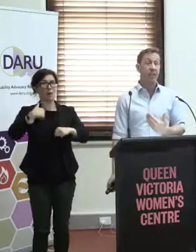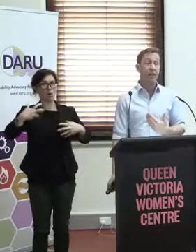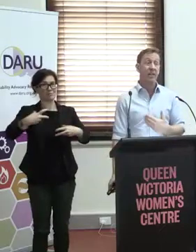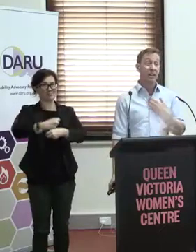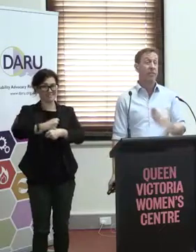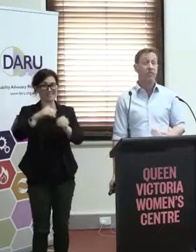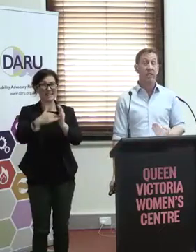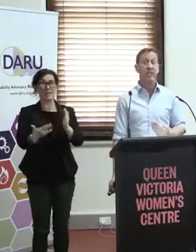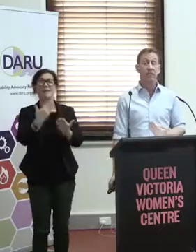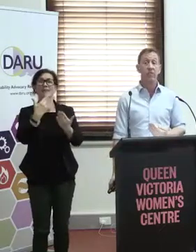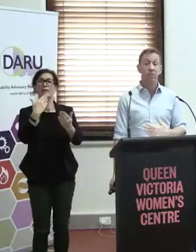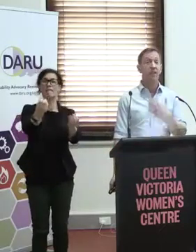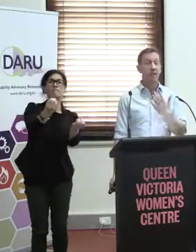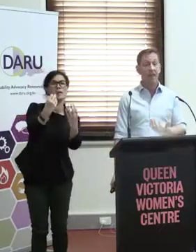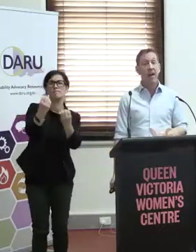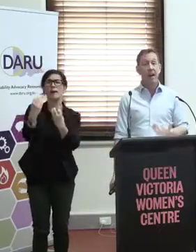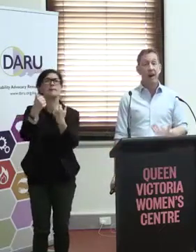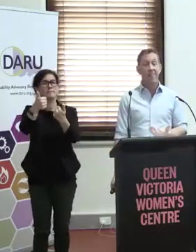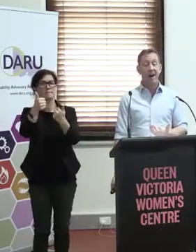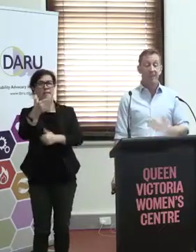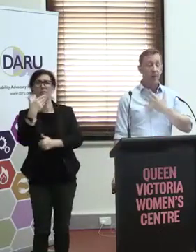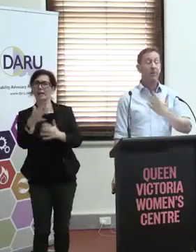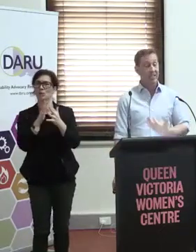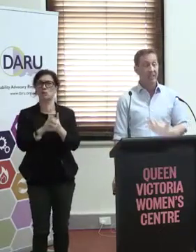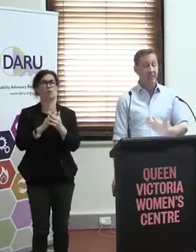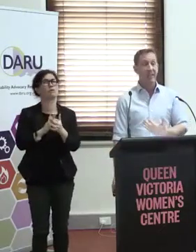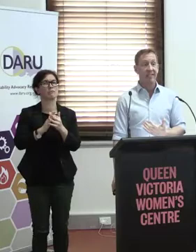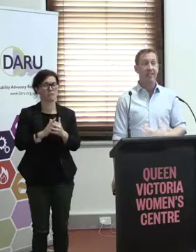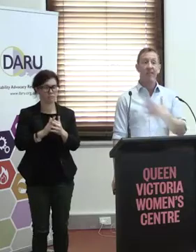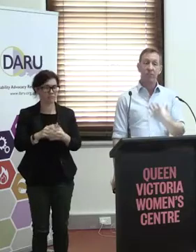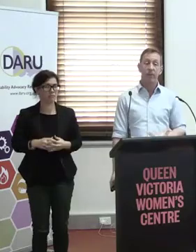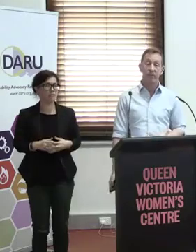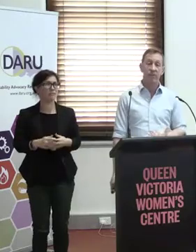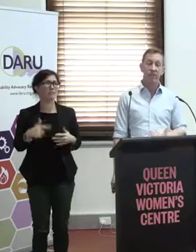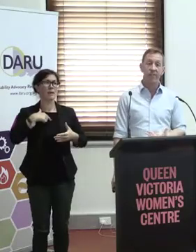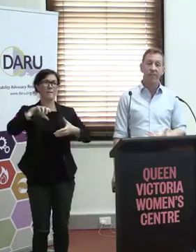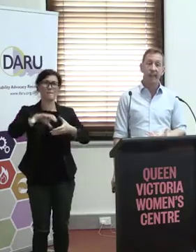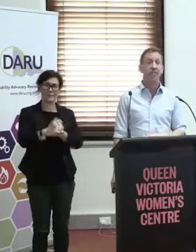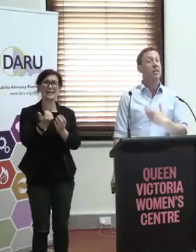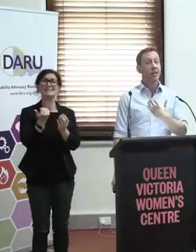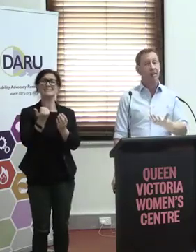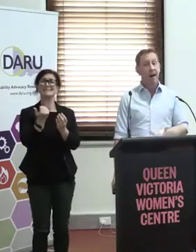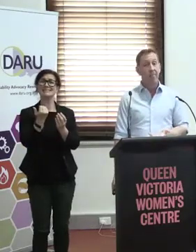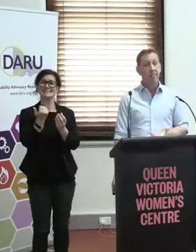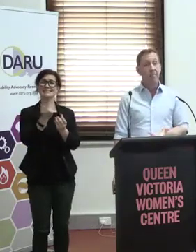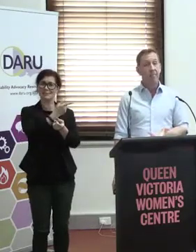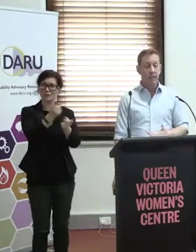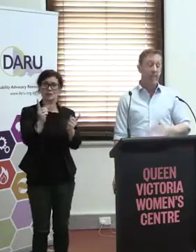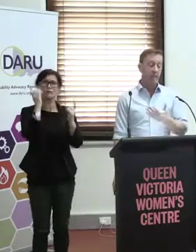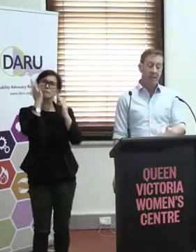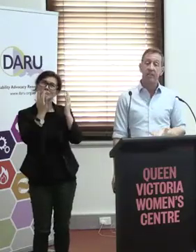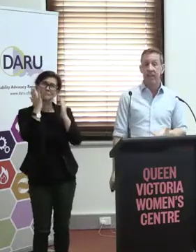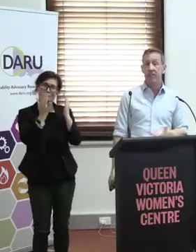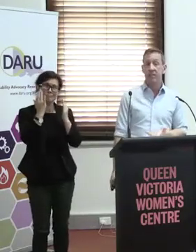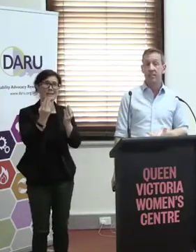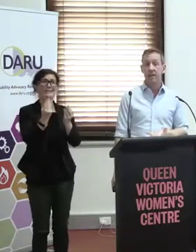you for that feedback. That's been really useful, and I'm particularly pleased that so much of it reflects some